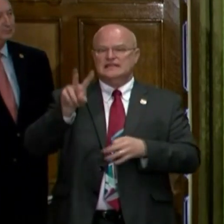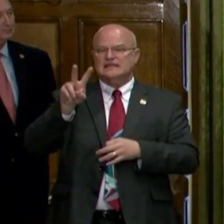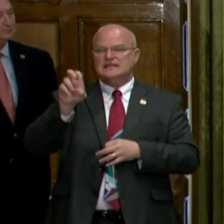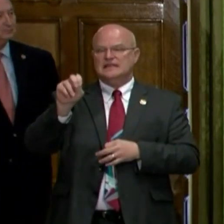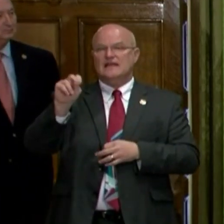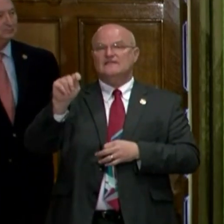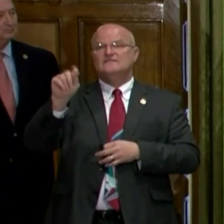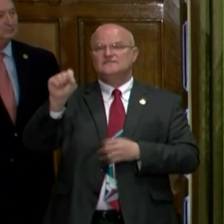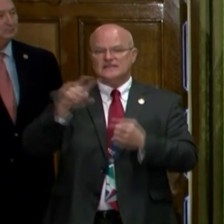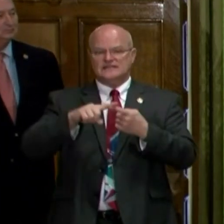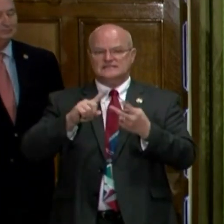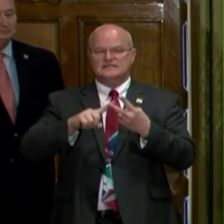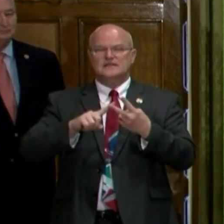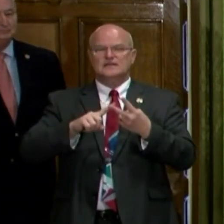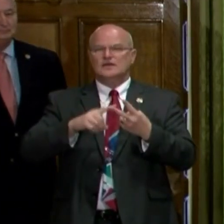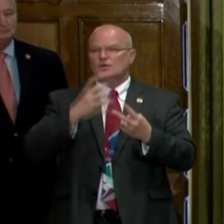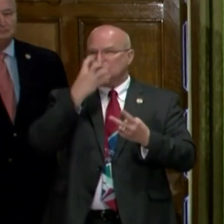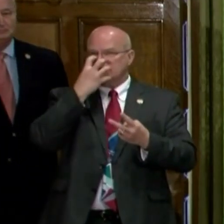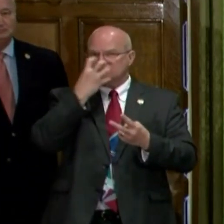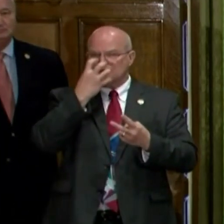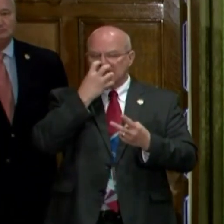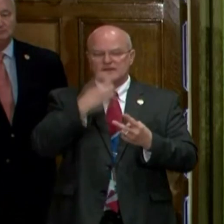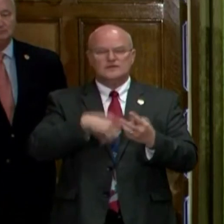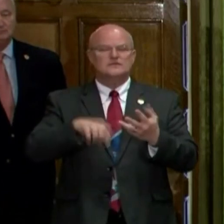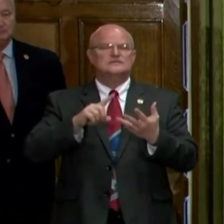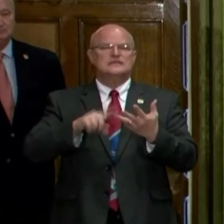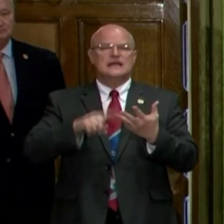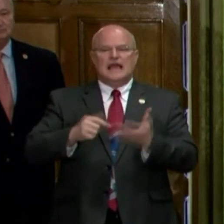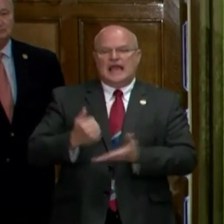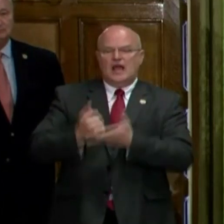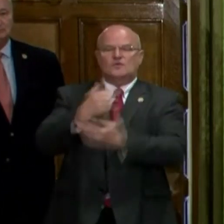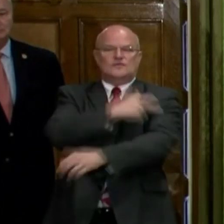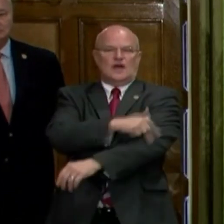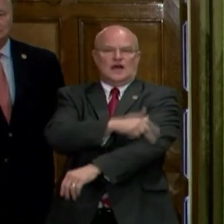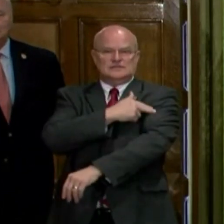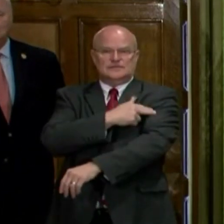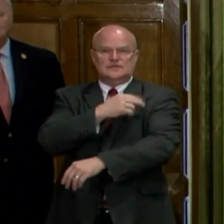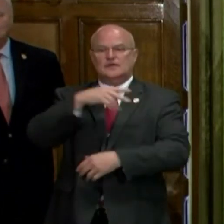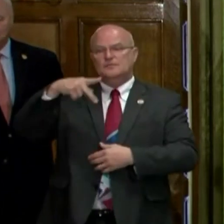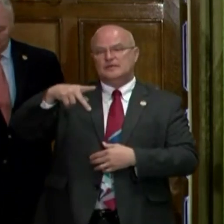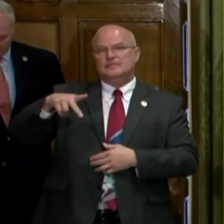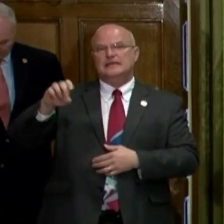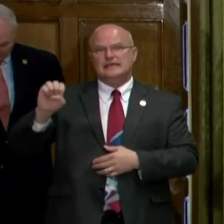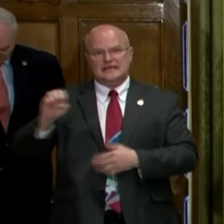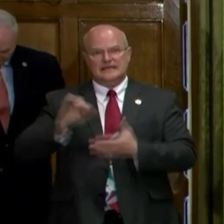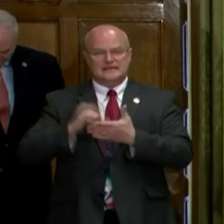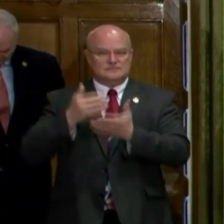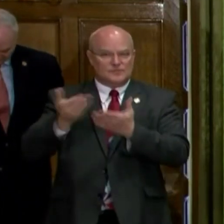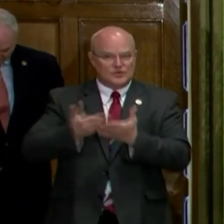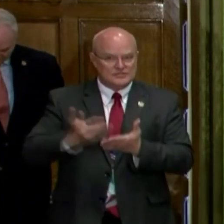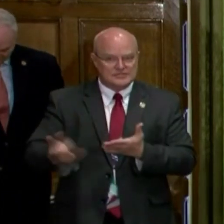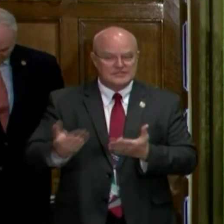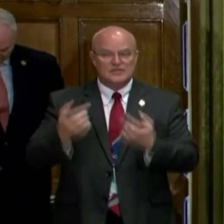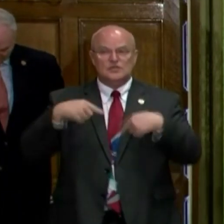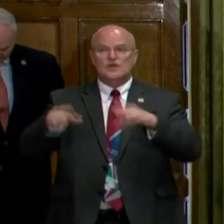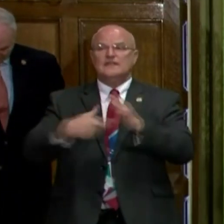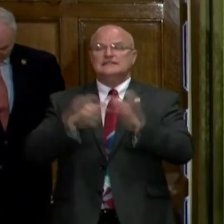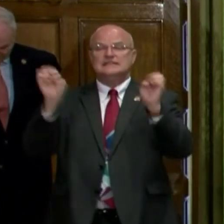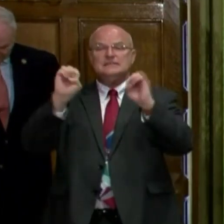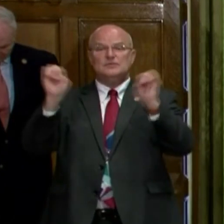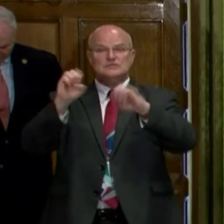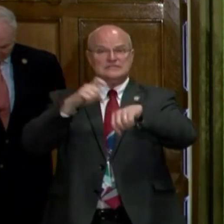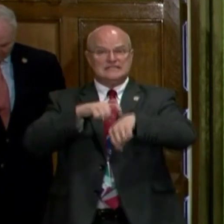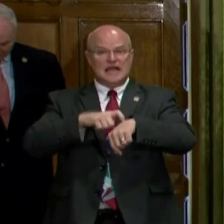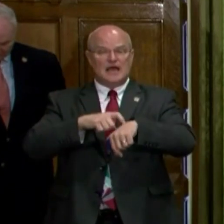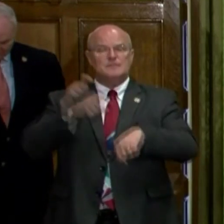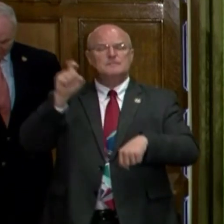in the event we need respirators, in the event we need help for our hospitals and PPE that's purchased. So during this emergency time,